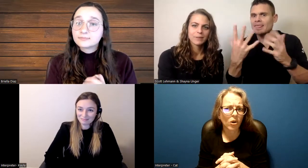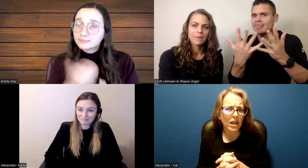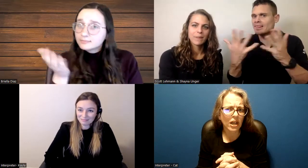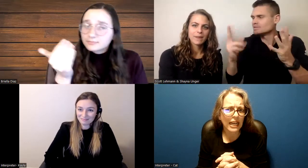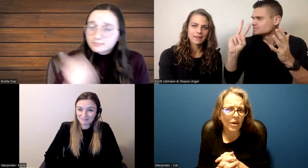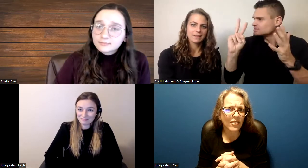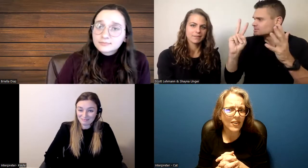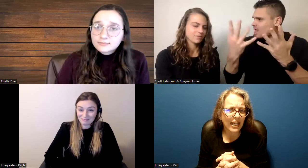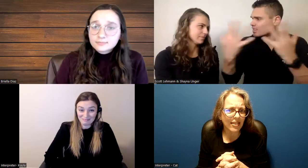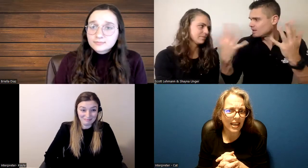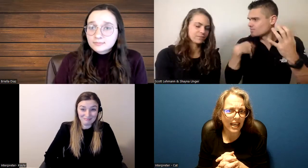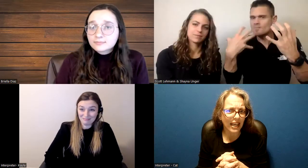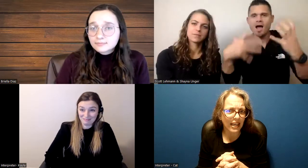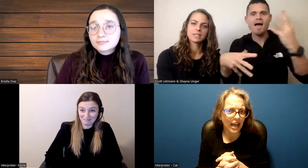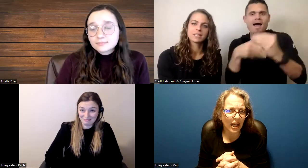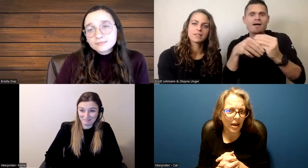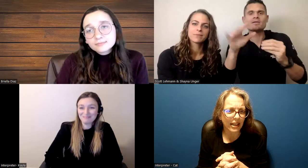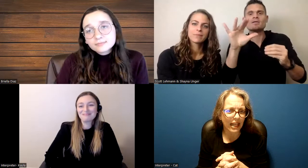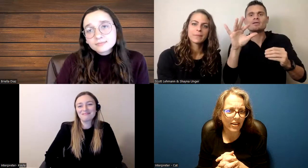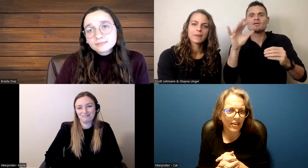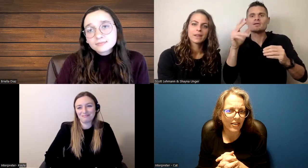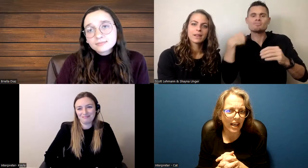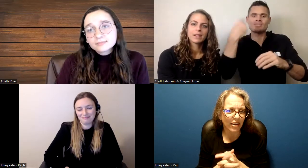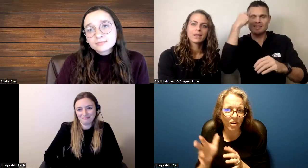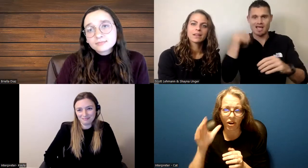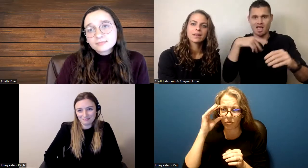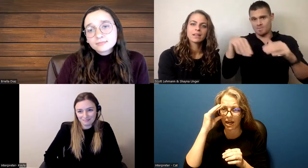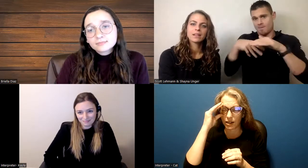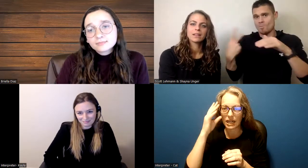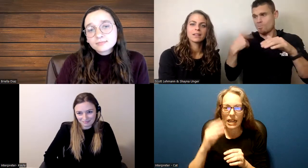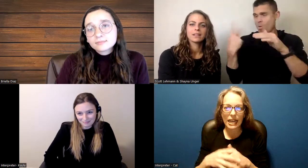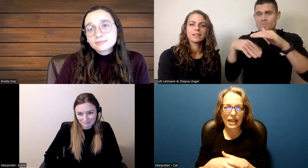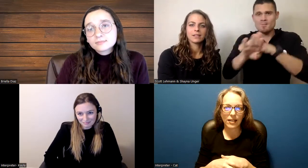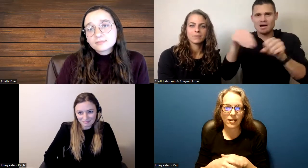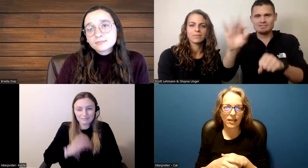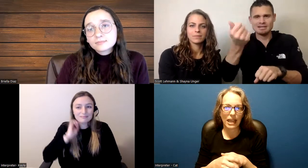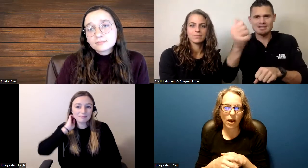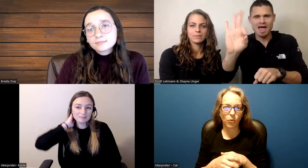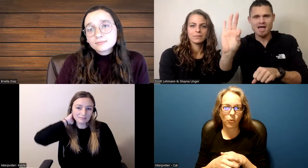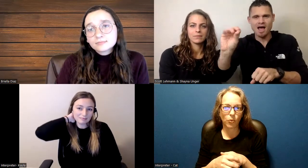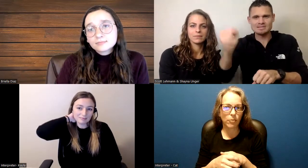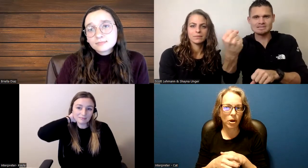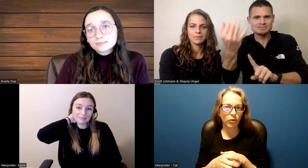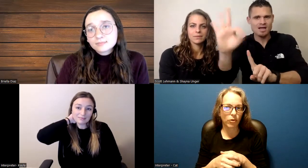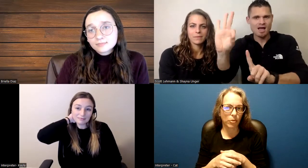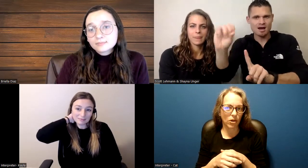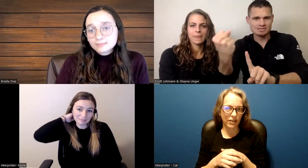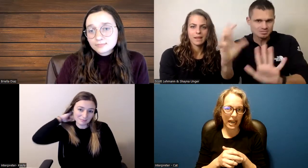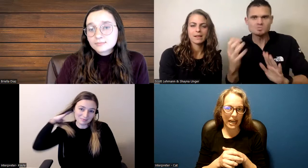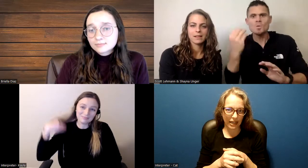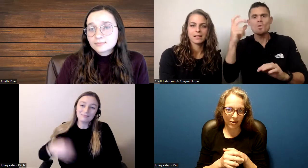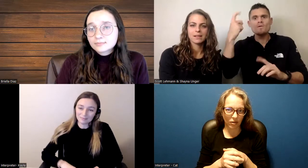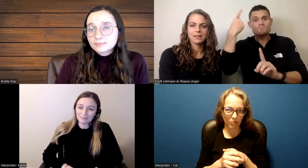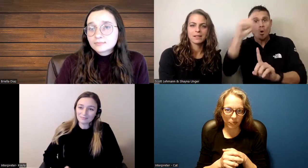Oh, hold on. Now, the second thing I'd like to say, if you don't mind, is now we're both born